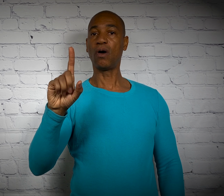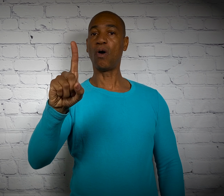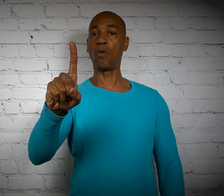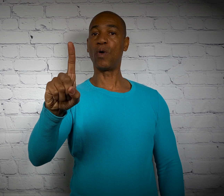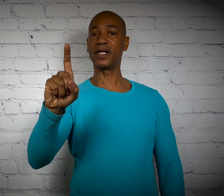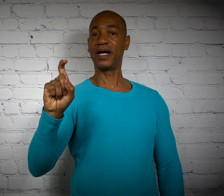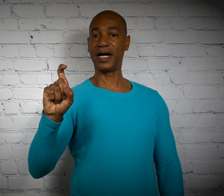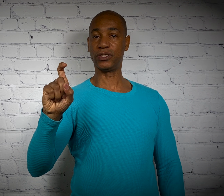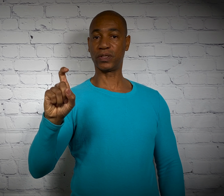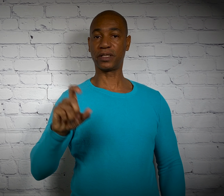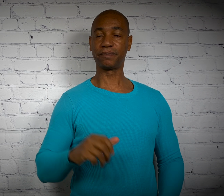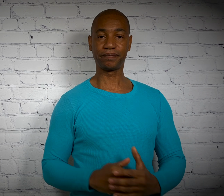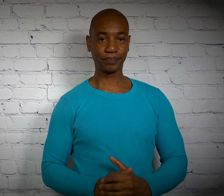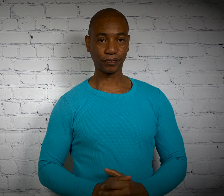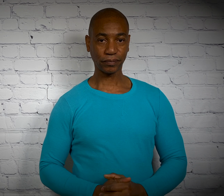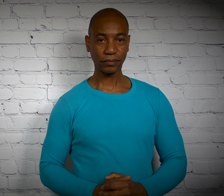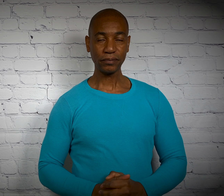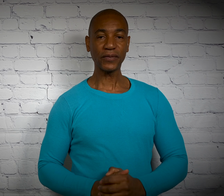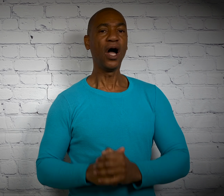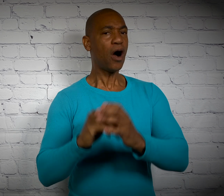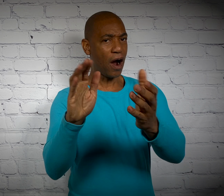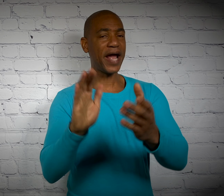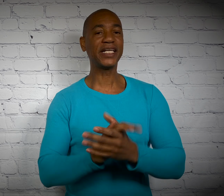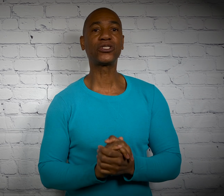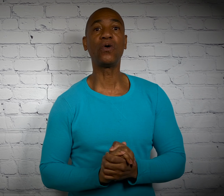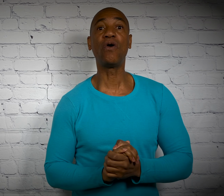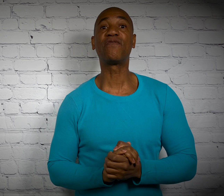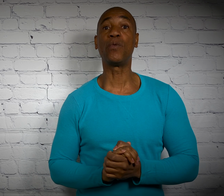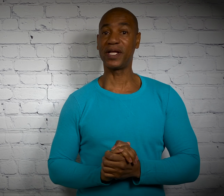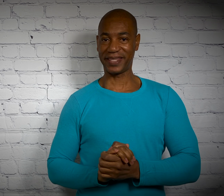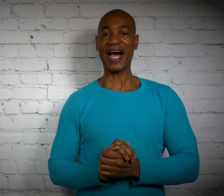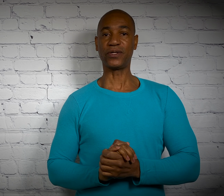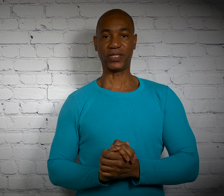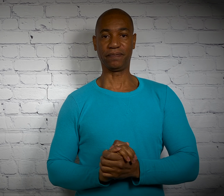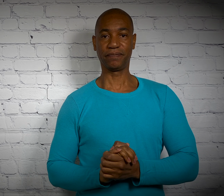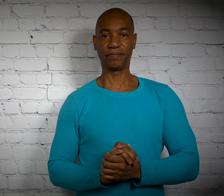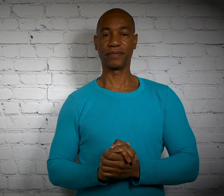or 100. All right, let's go over 1,000.